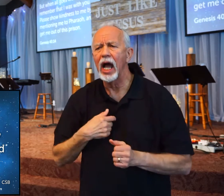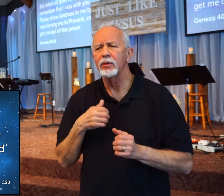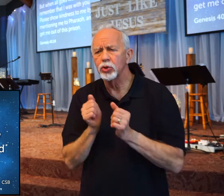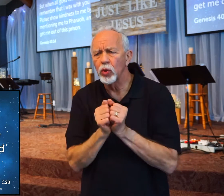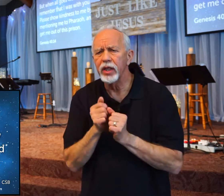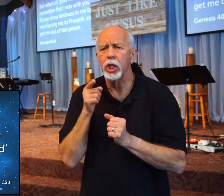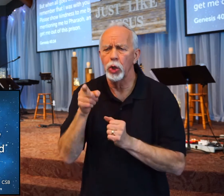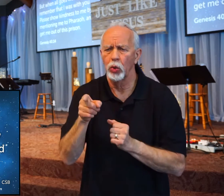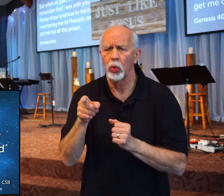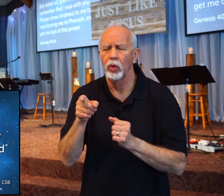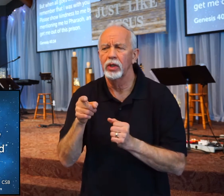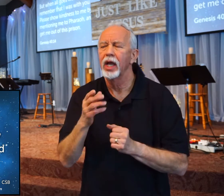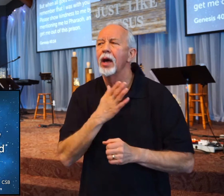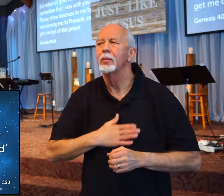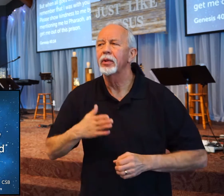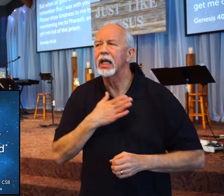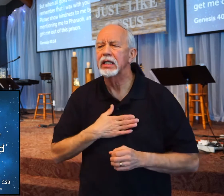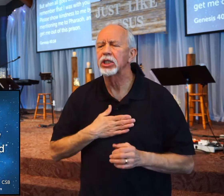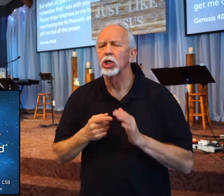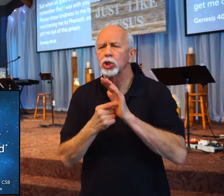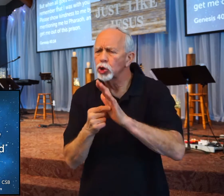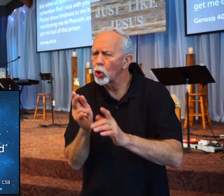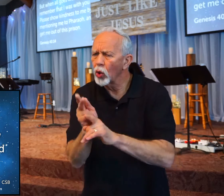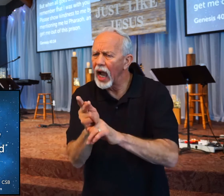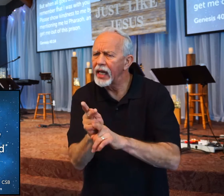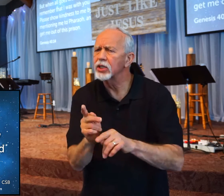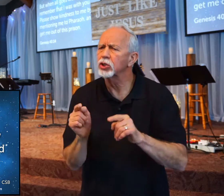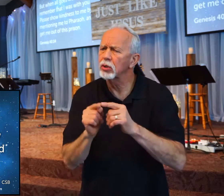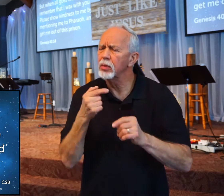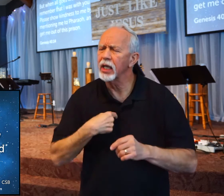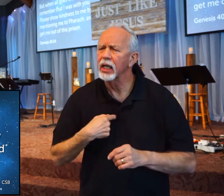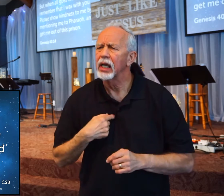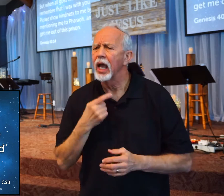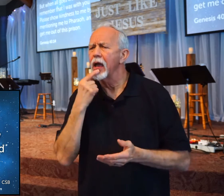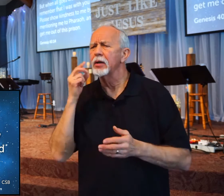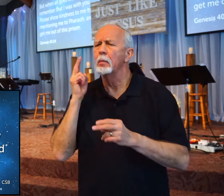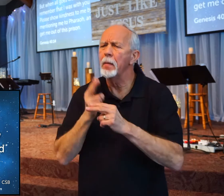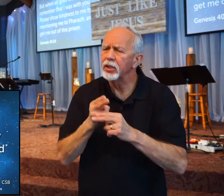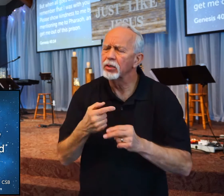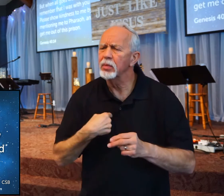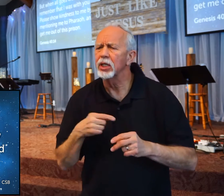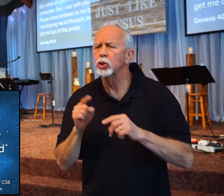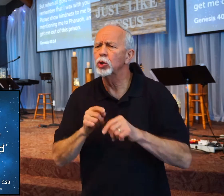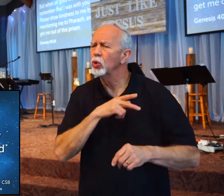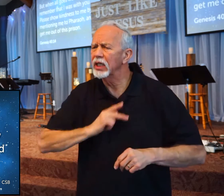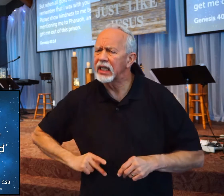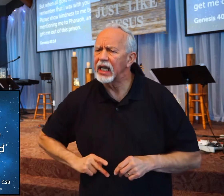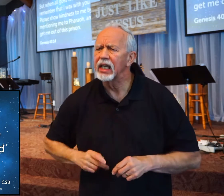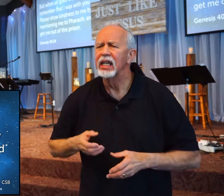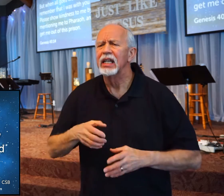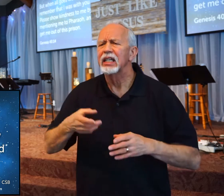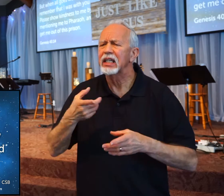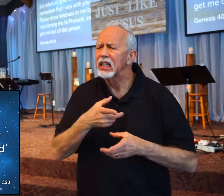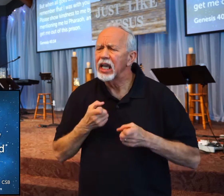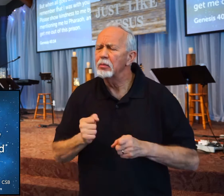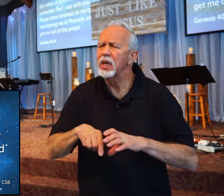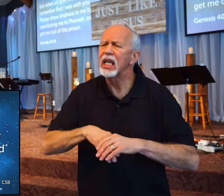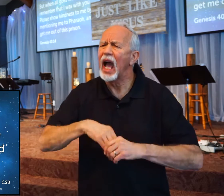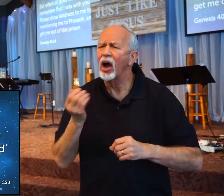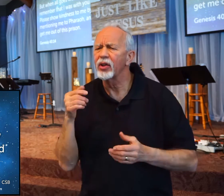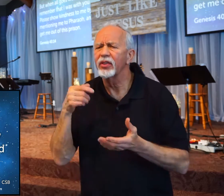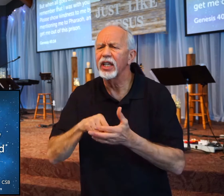you. Please show kindness to me by mentioning me to Pharaoh and get me out of this prison." He